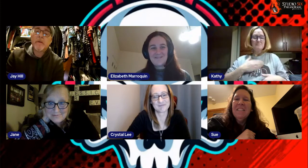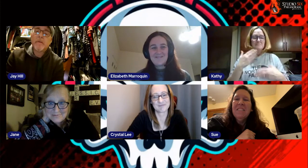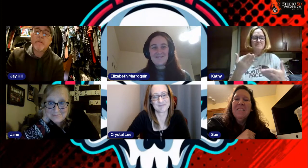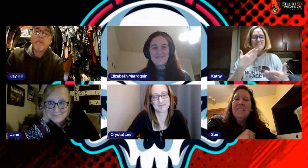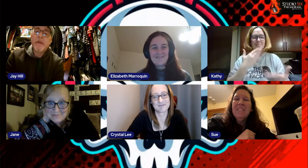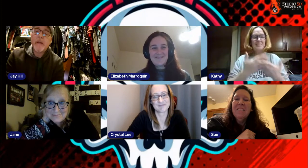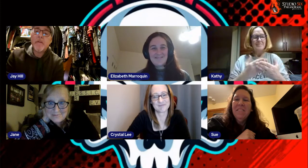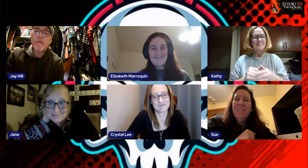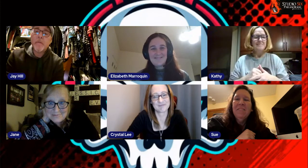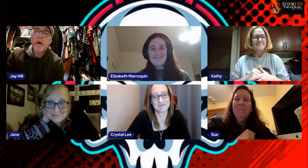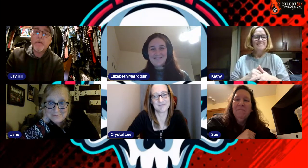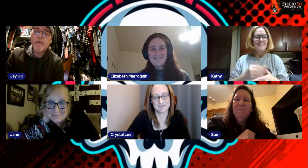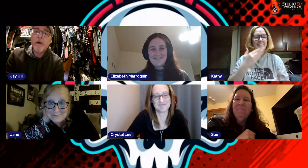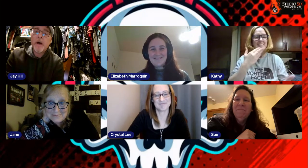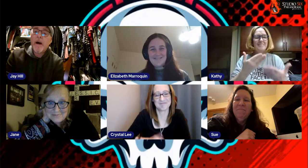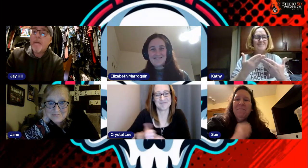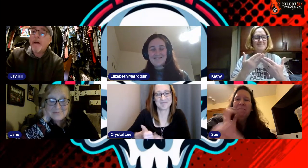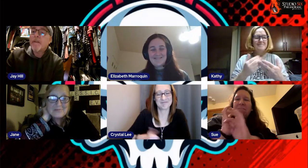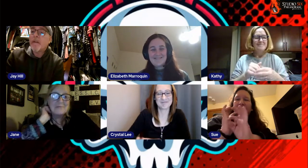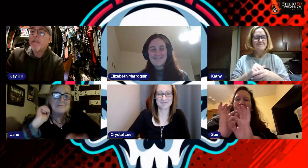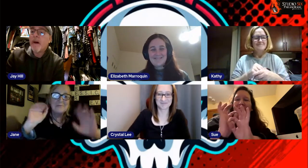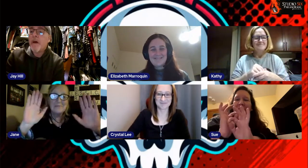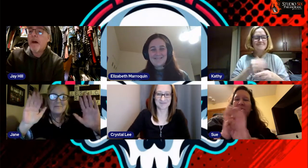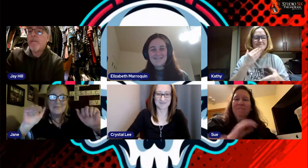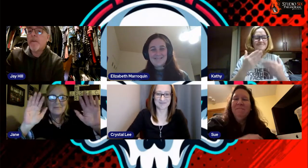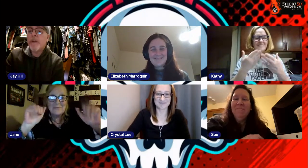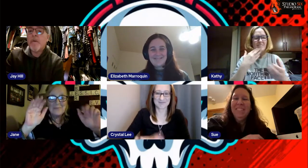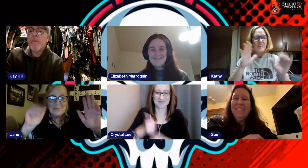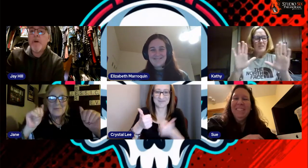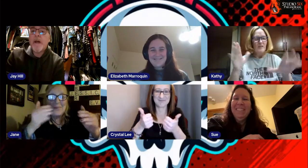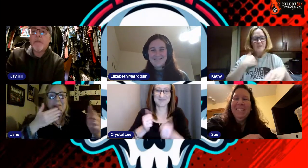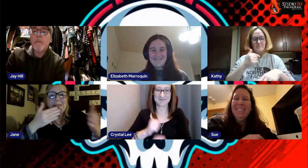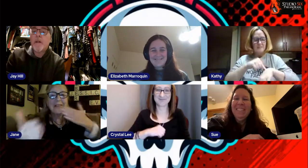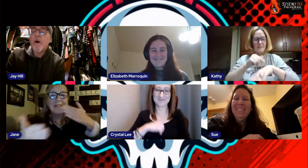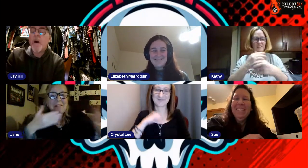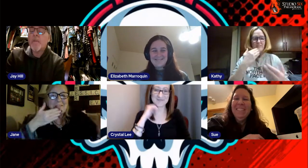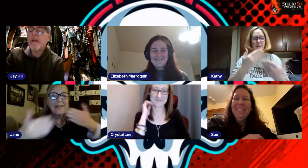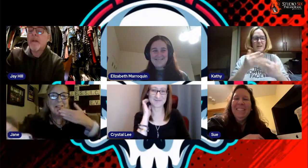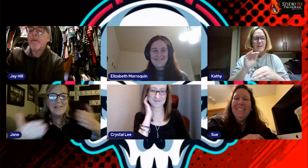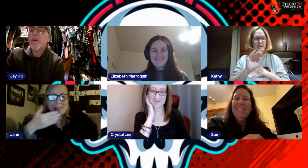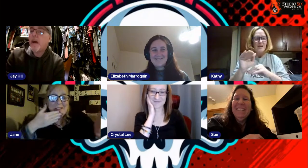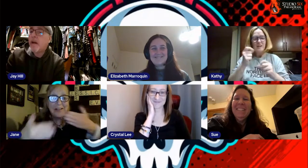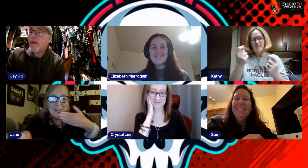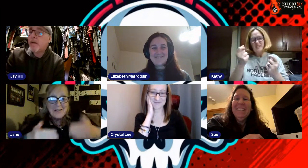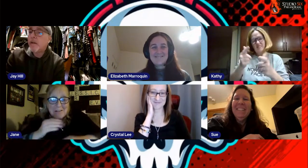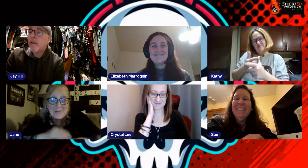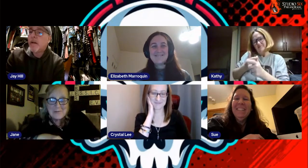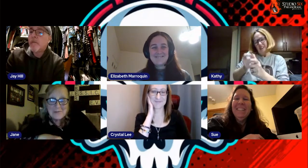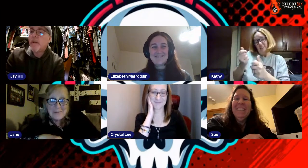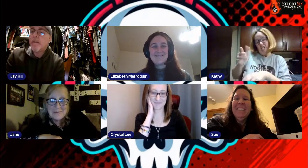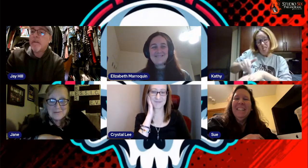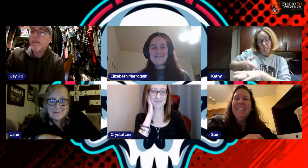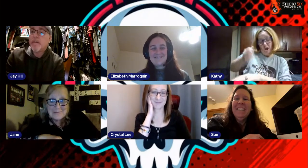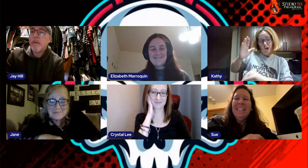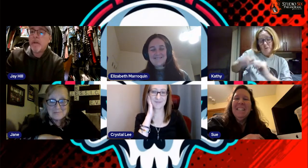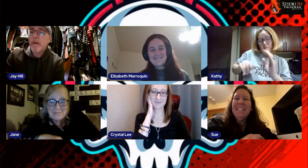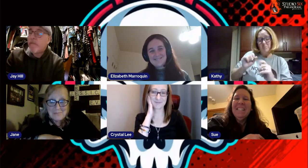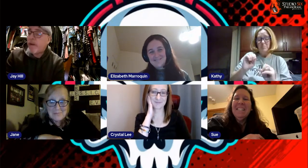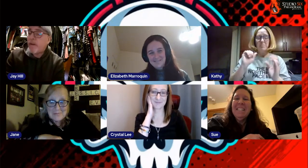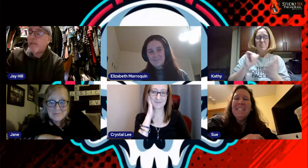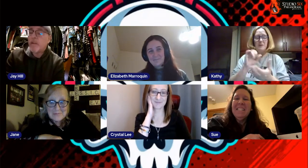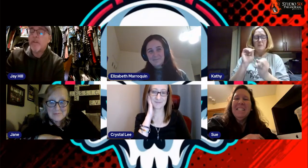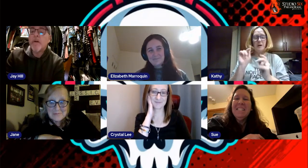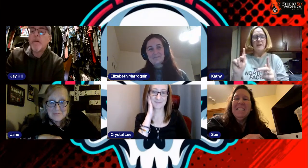So thank you so much. That's all the time we have for tonight. We ran a little bit long, but that's okay because this has been